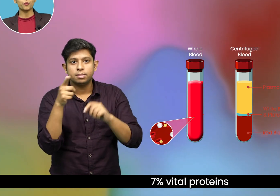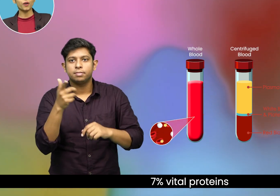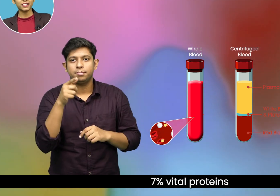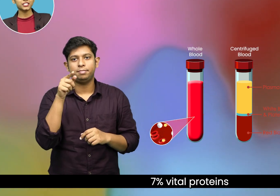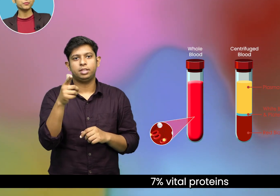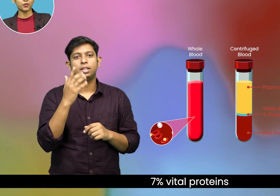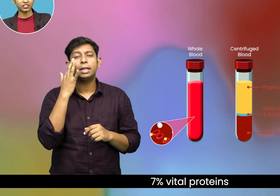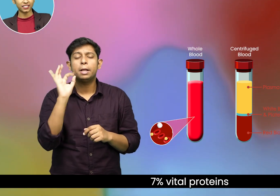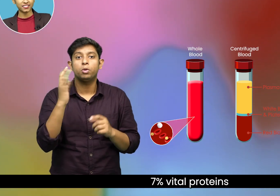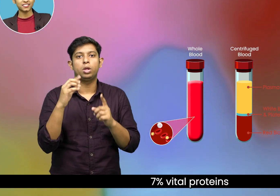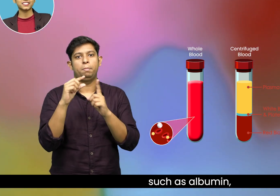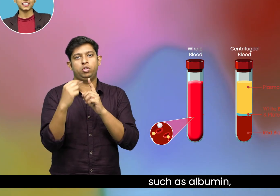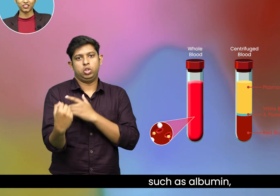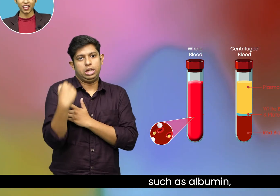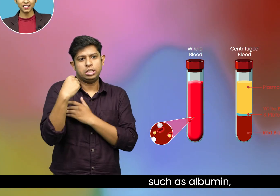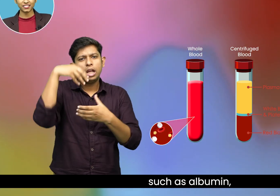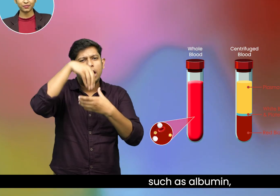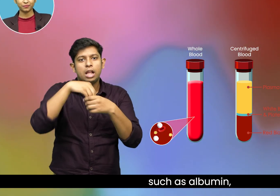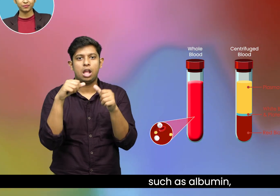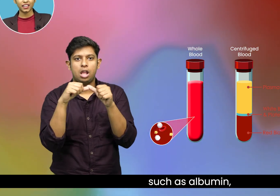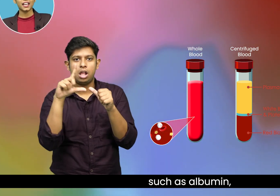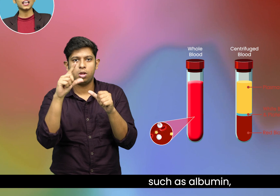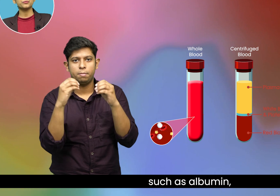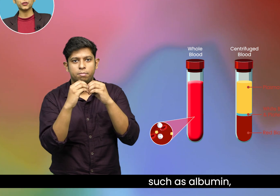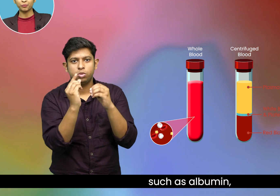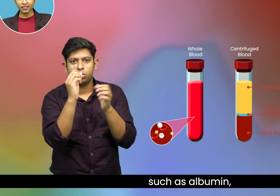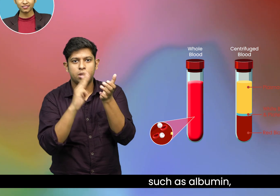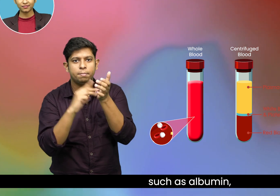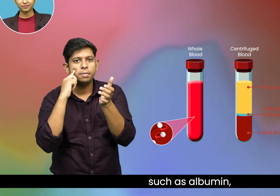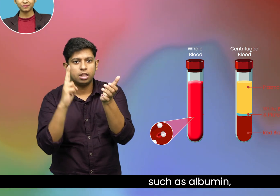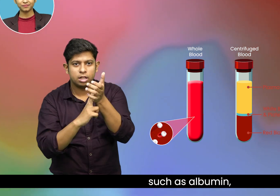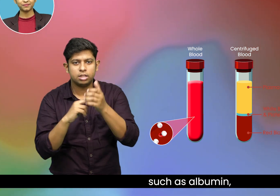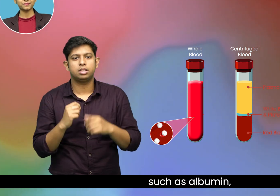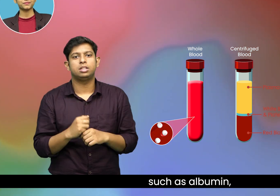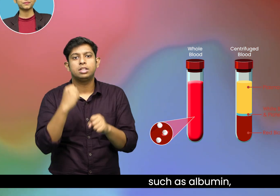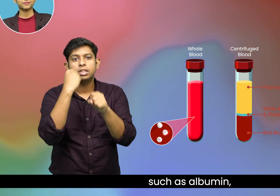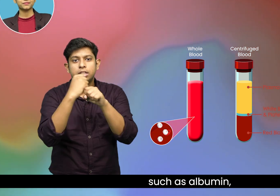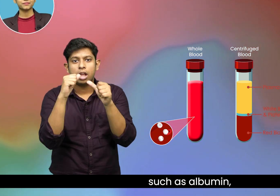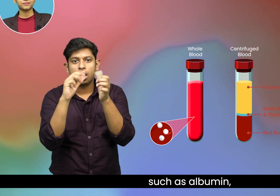7% vital proteins such as albumin,